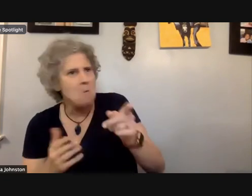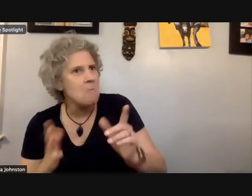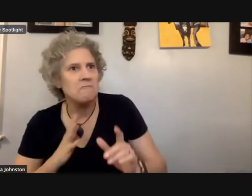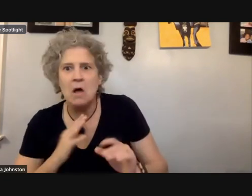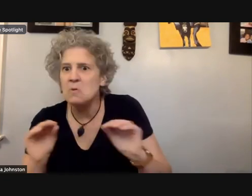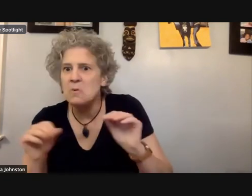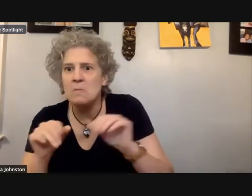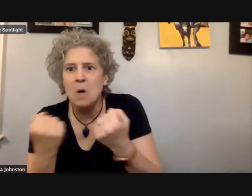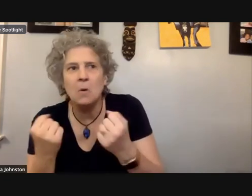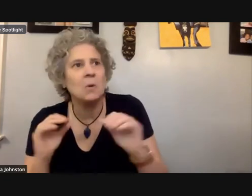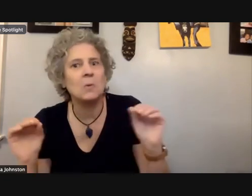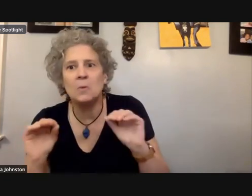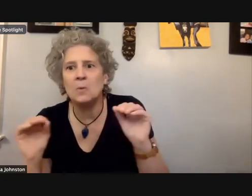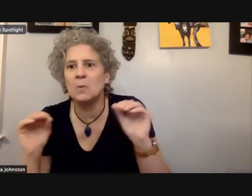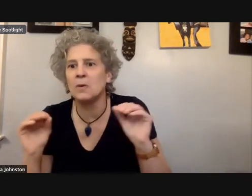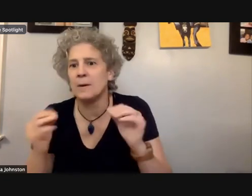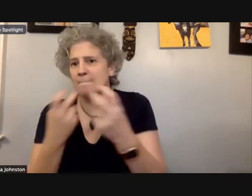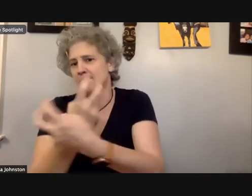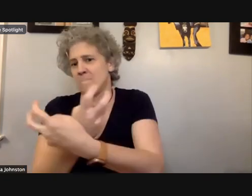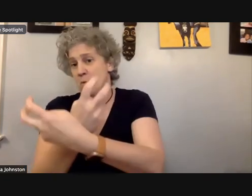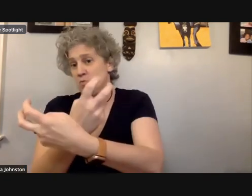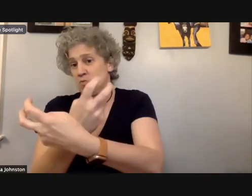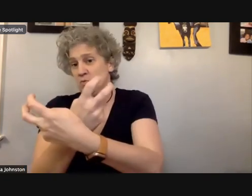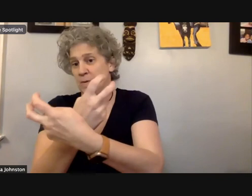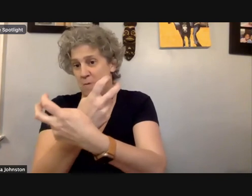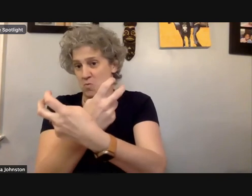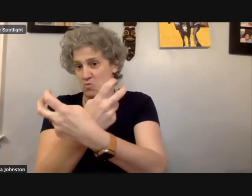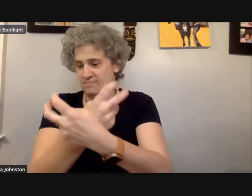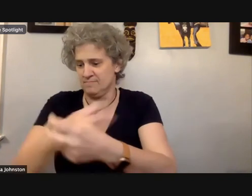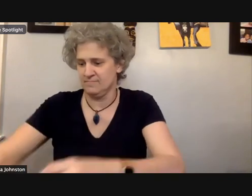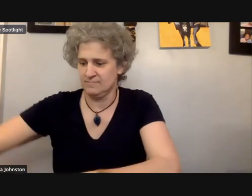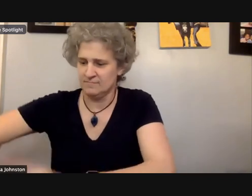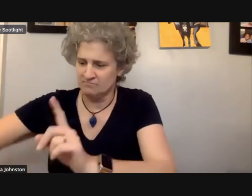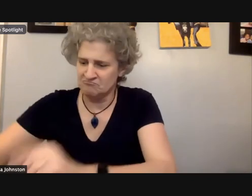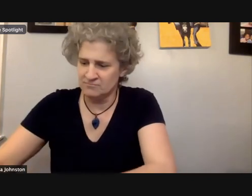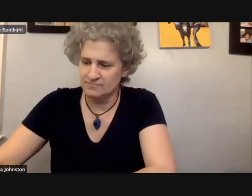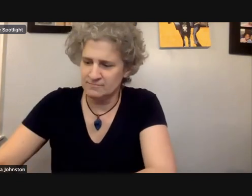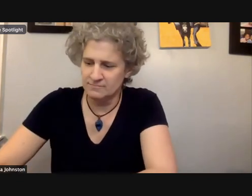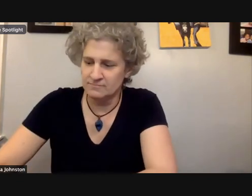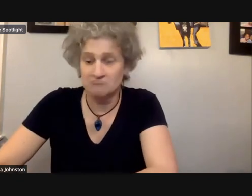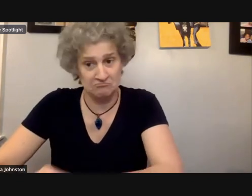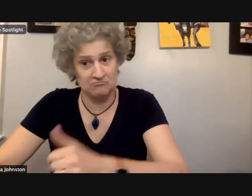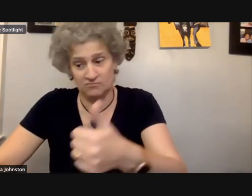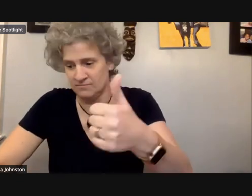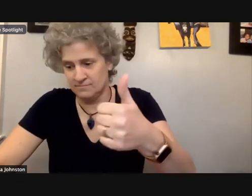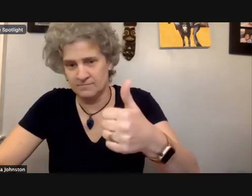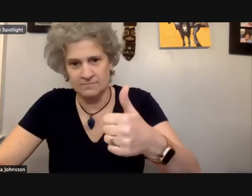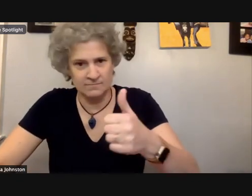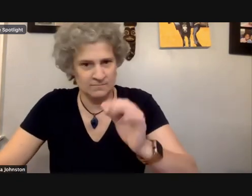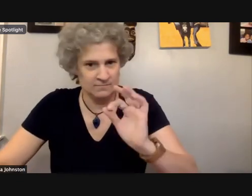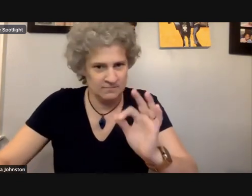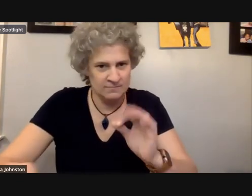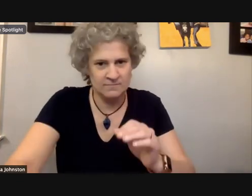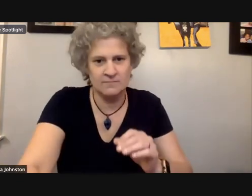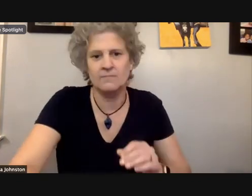and technicians who read the X-rays and might show a bad break or might show nothing at all. This is a sign for bone.